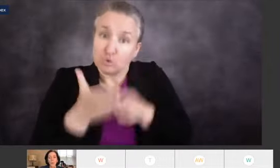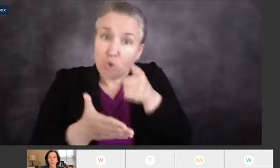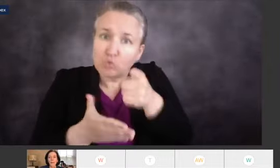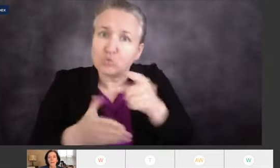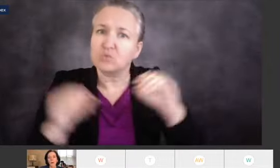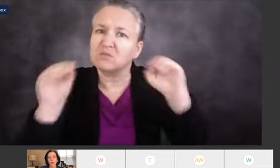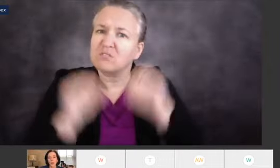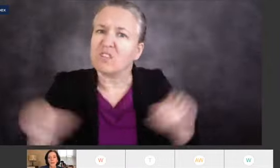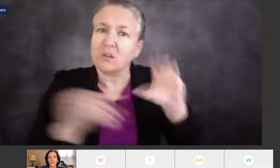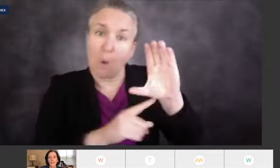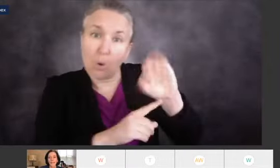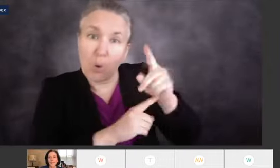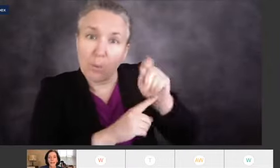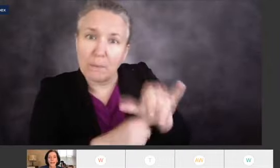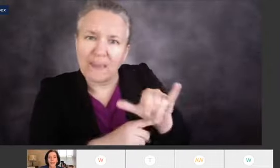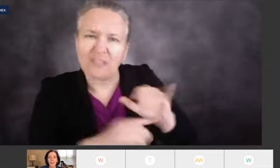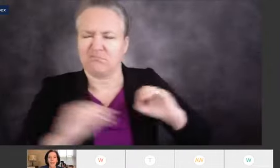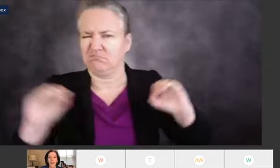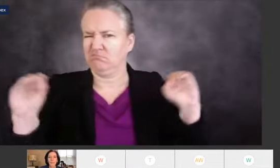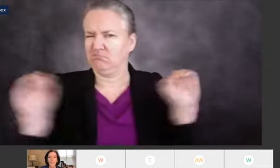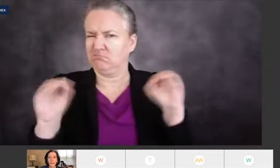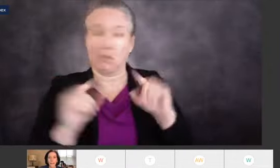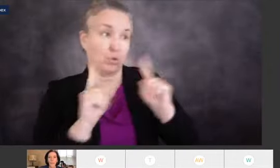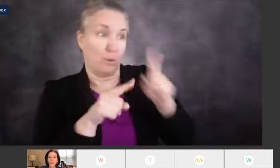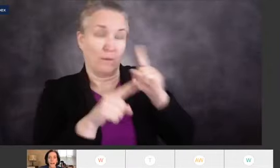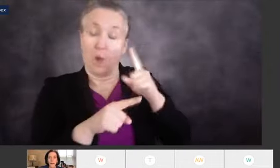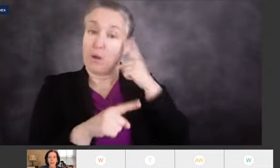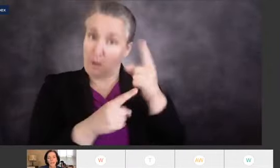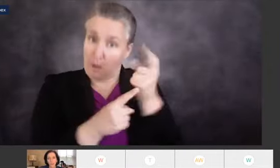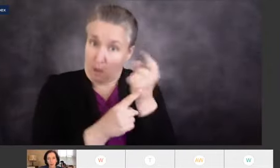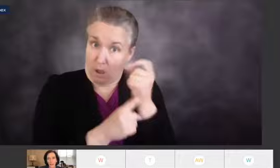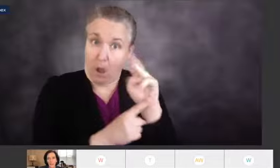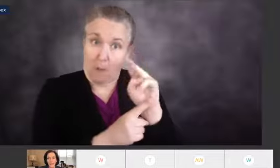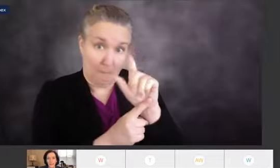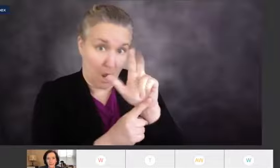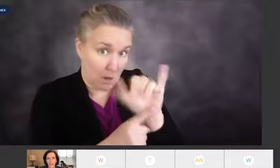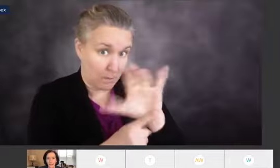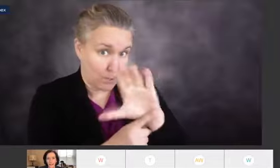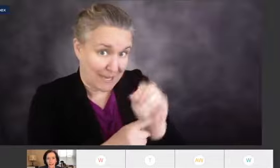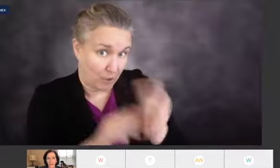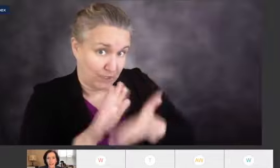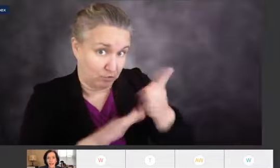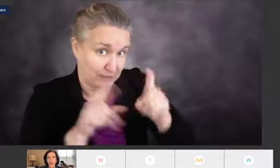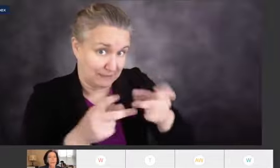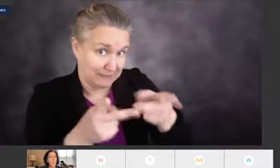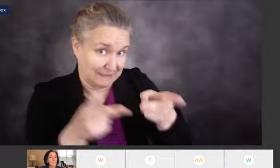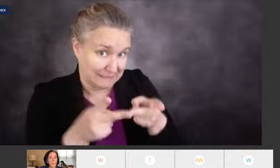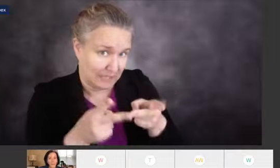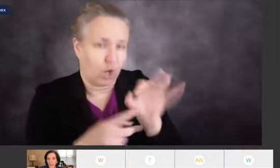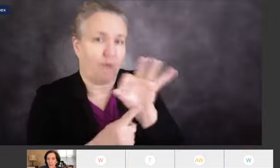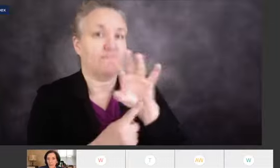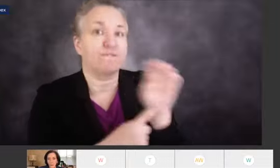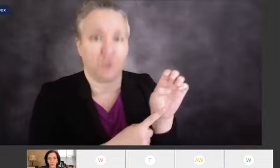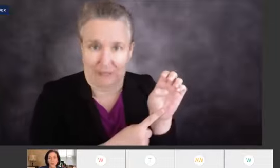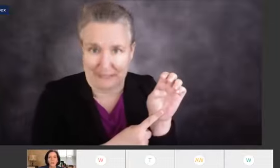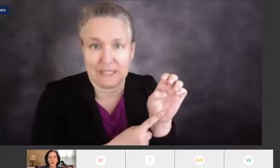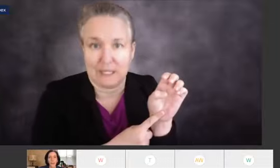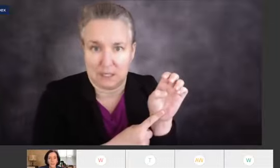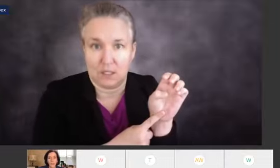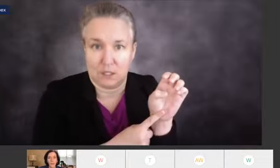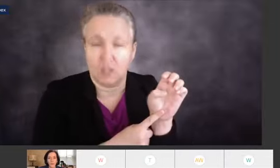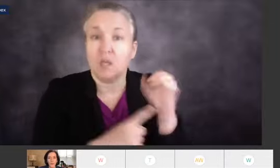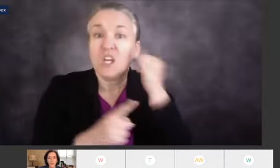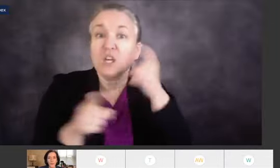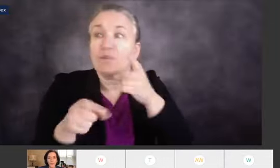a copay for a COVID-19 test at a Montgomery County run testing site. That may not be true